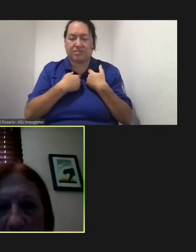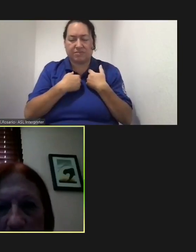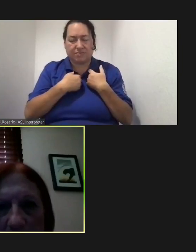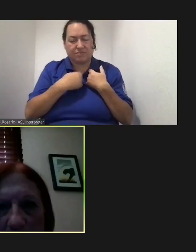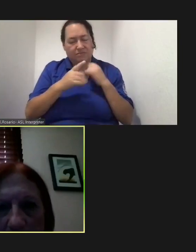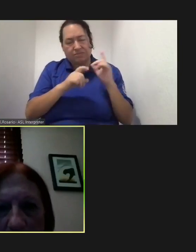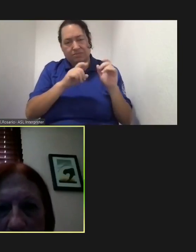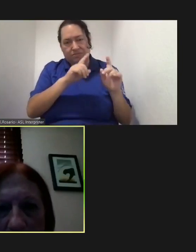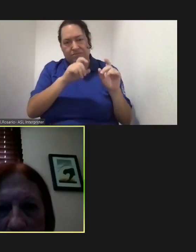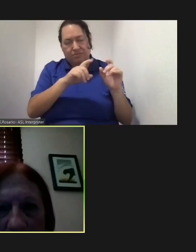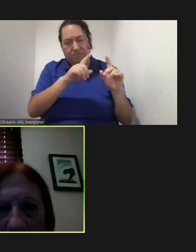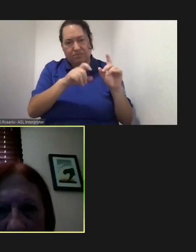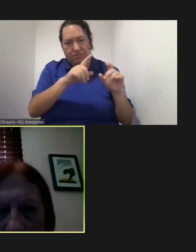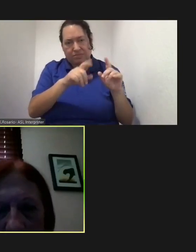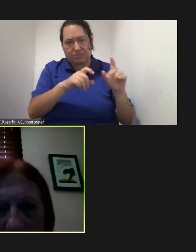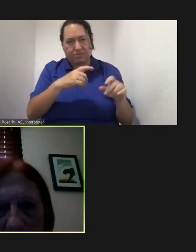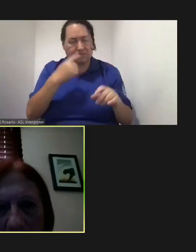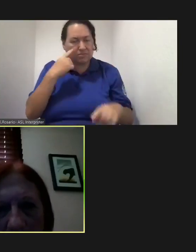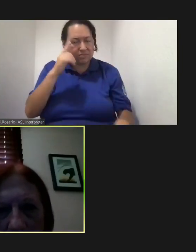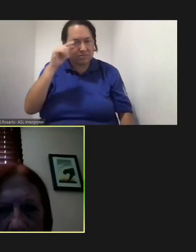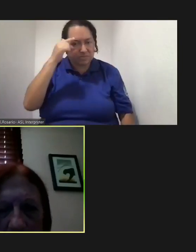question for our governor.